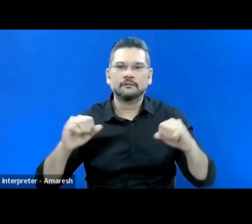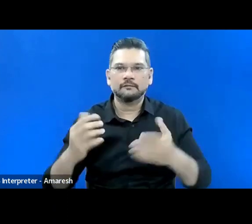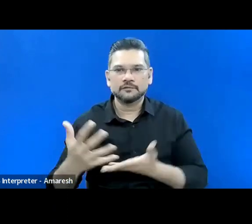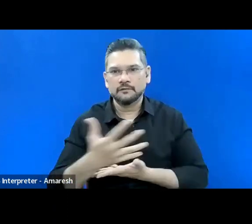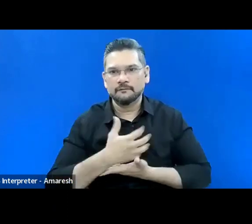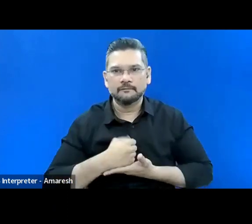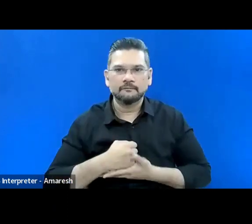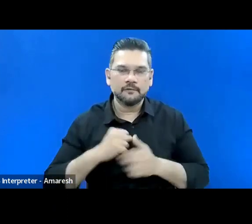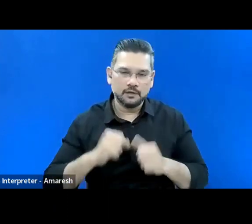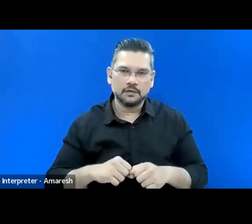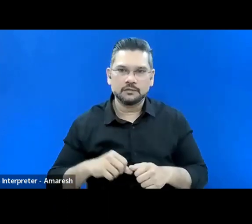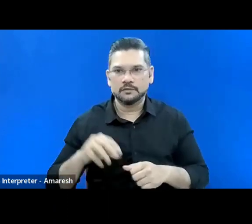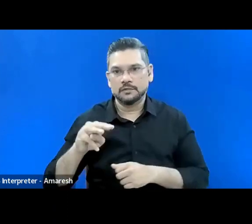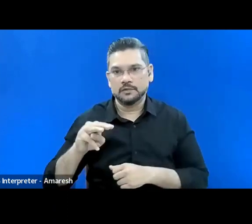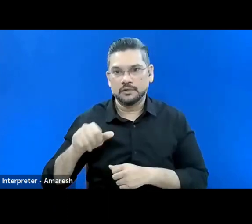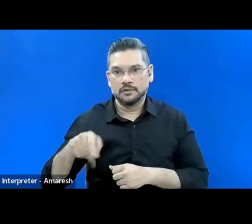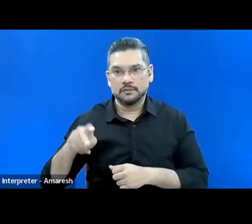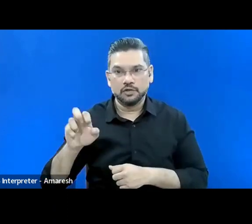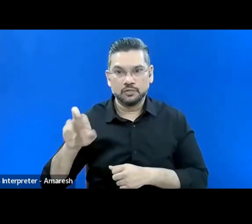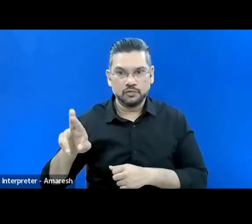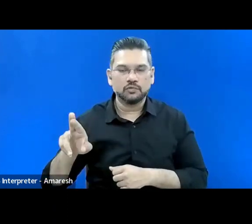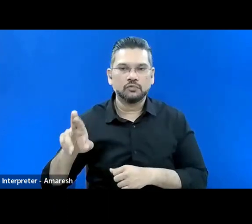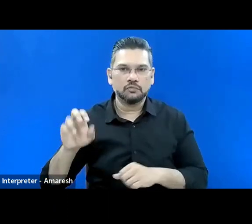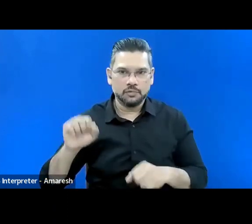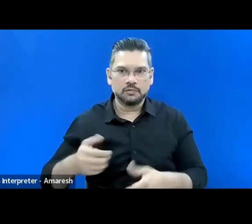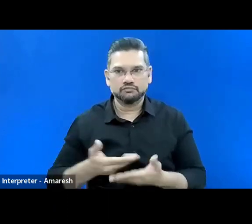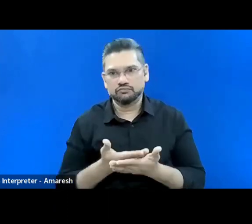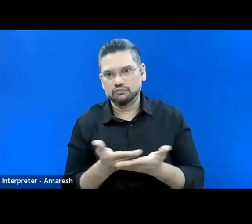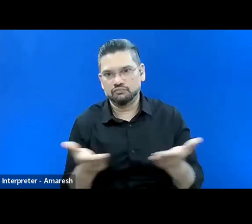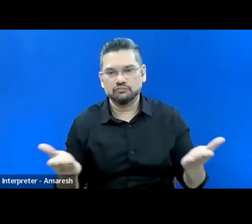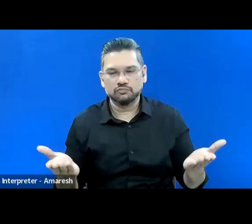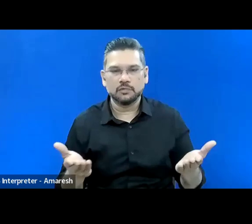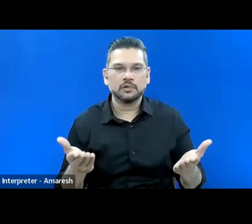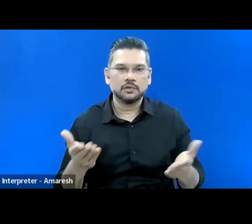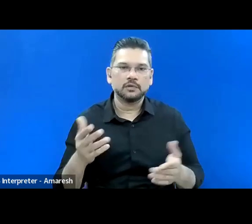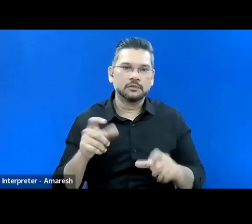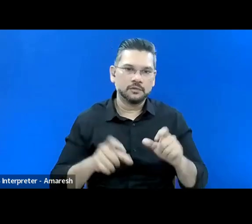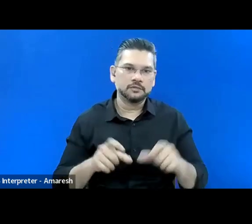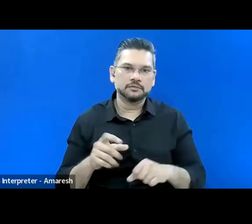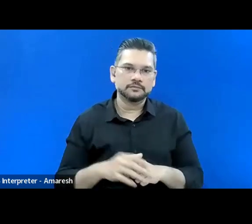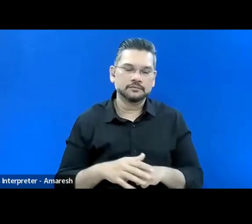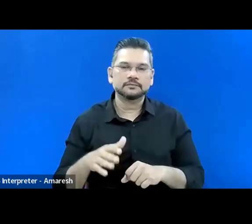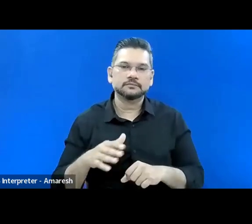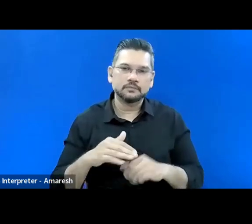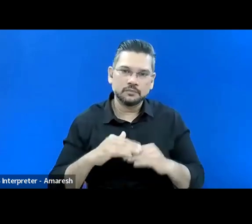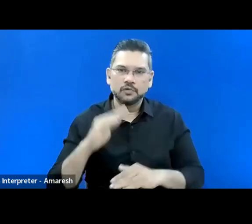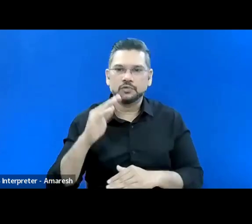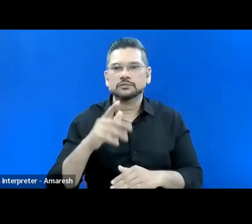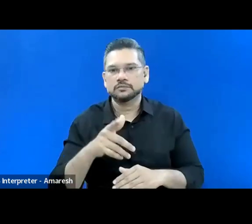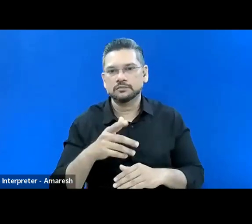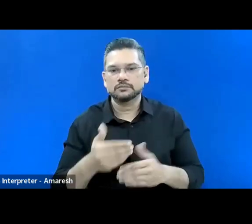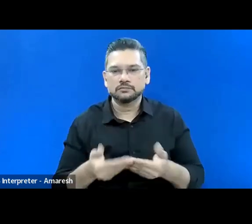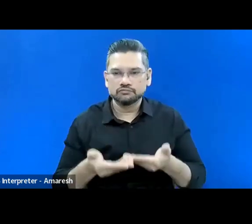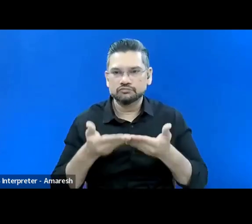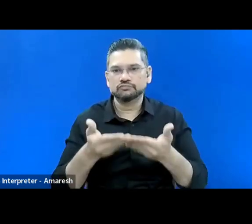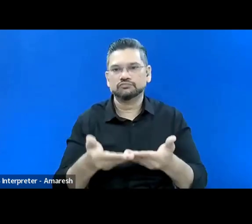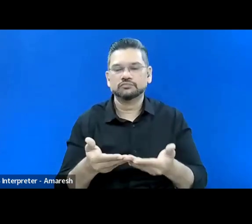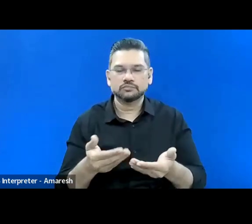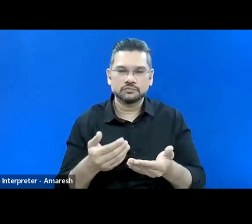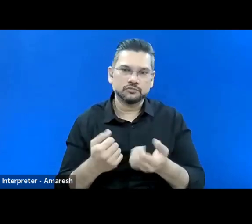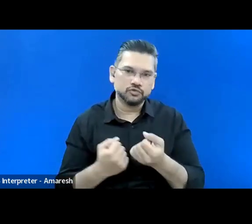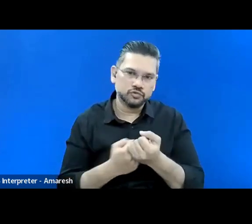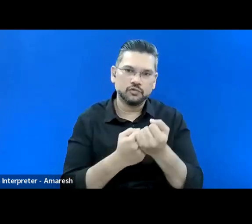Manipur, where we provide them that support to come out, speak up. And